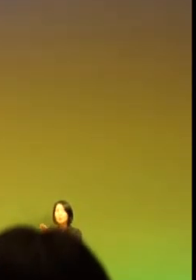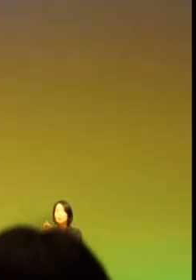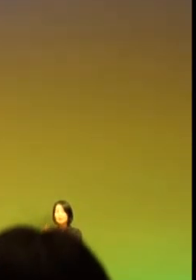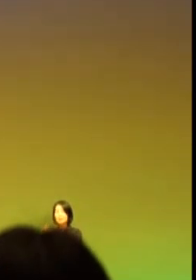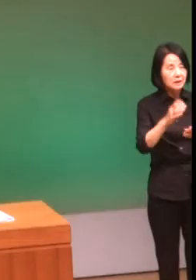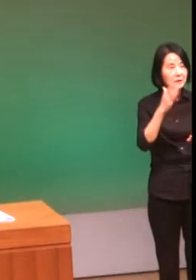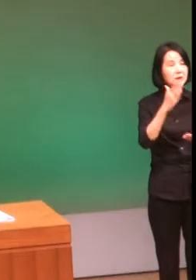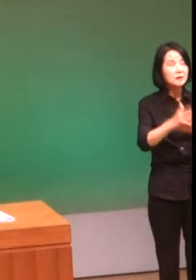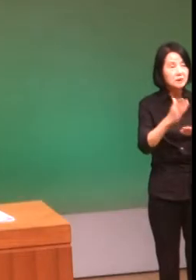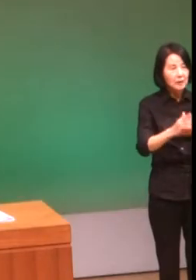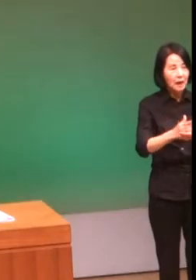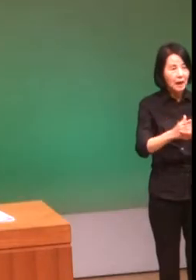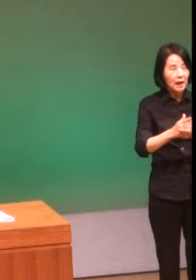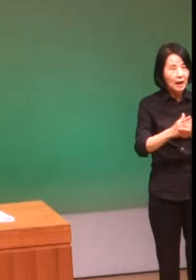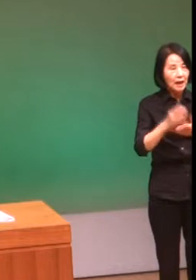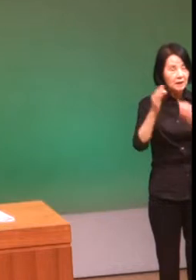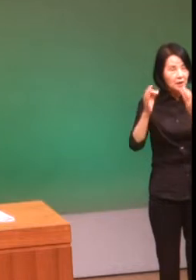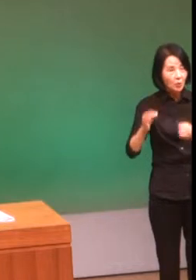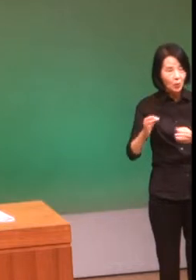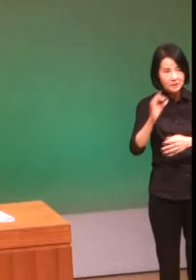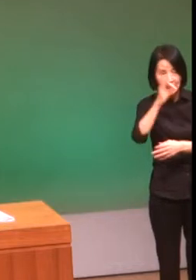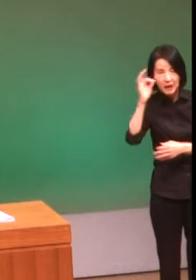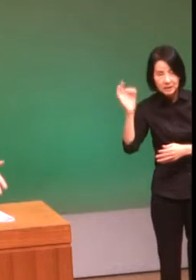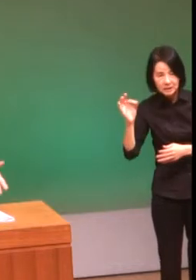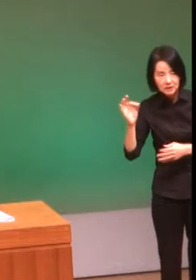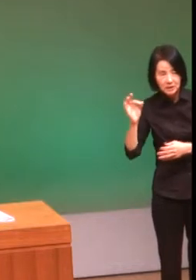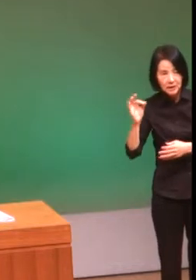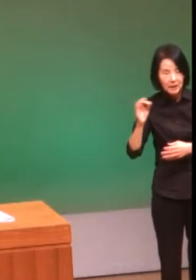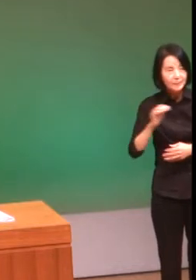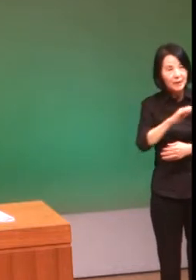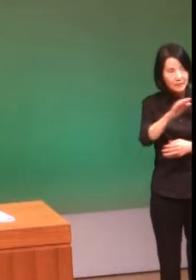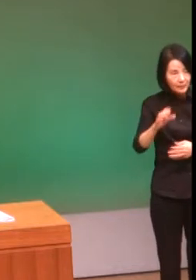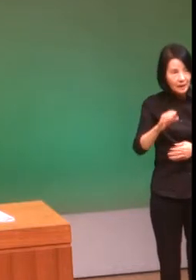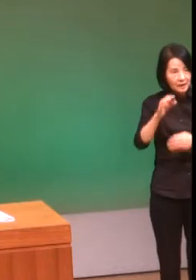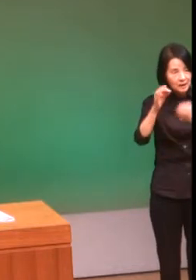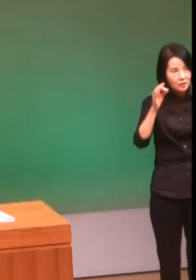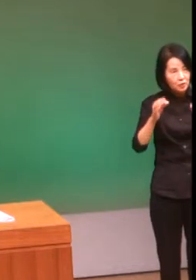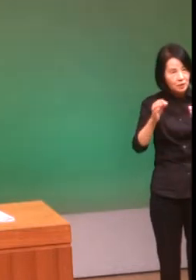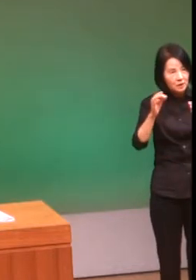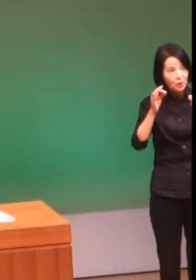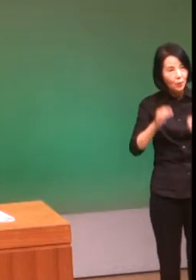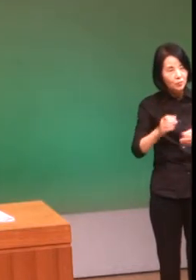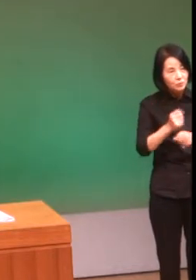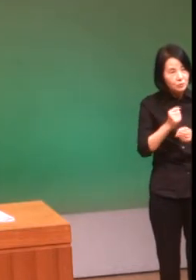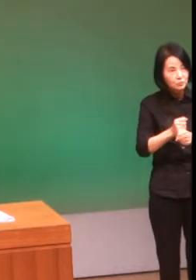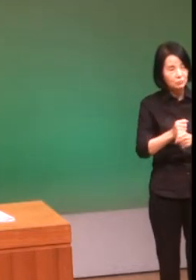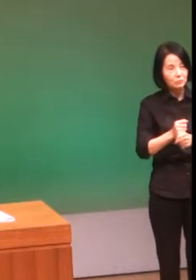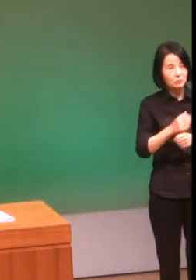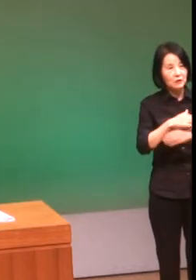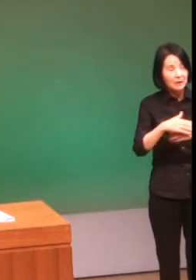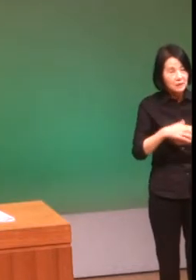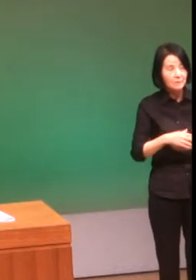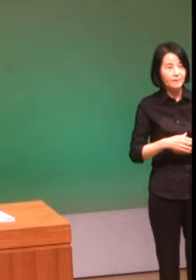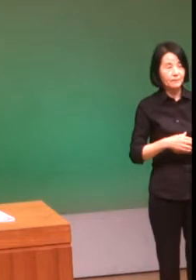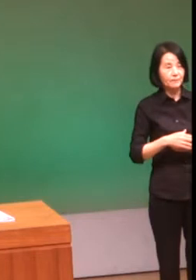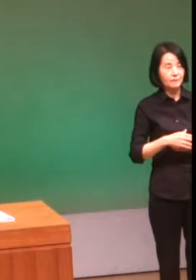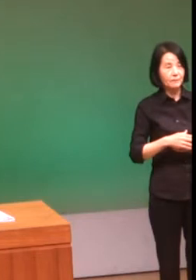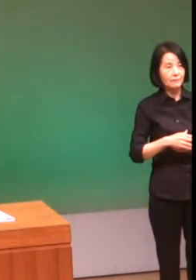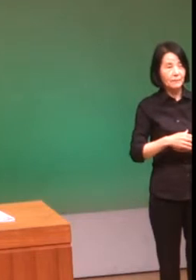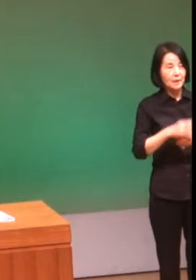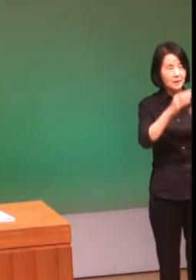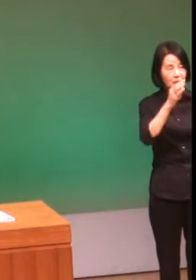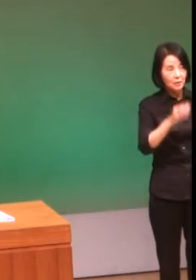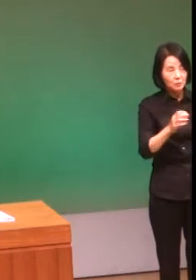first step is dialogue. Talk to your bank, ask if they have a policy, let them know if they are investing, that you know